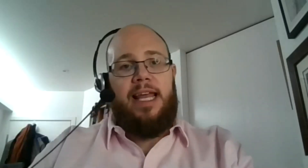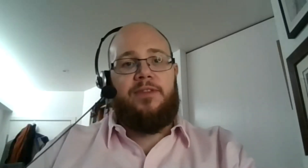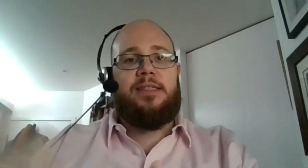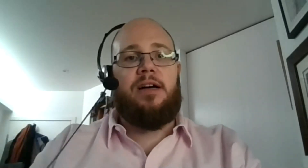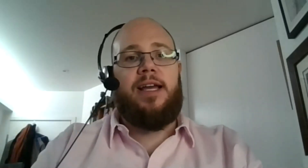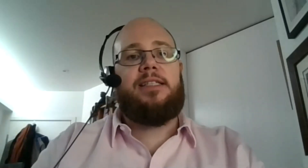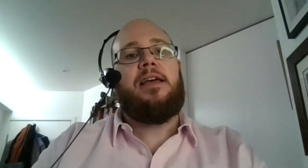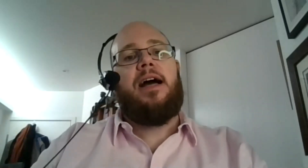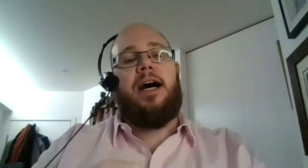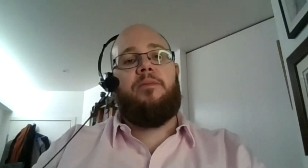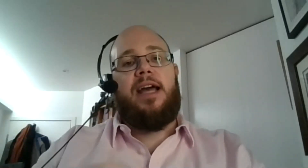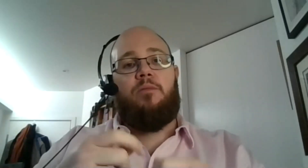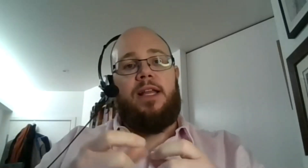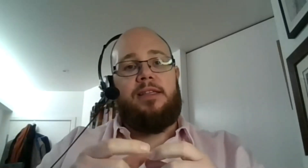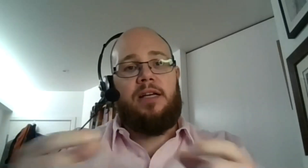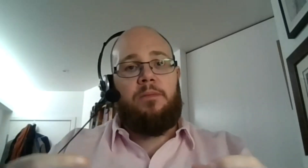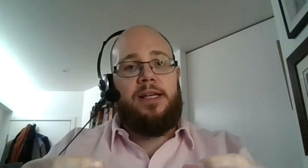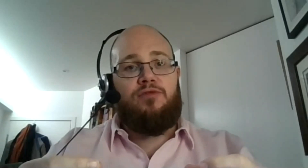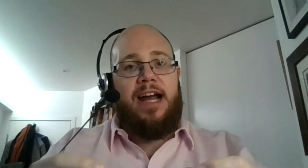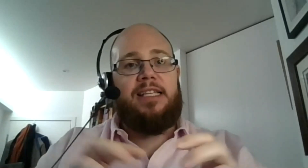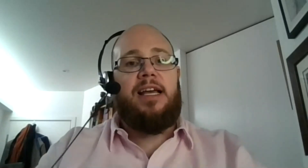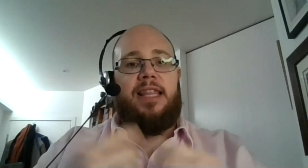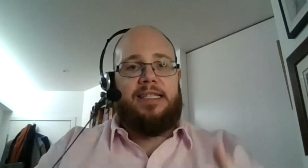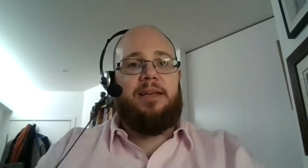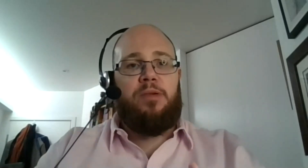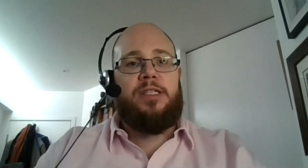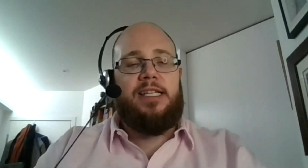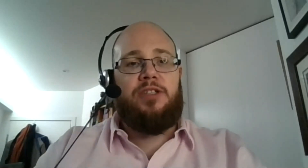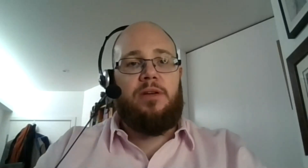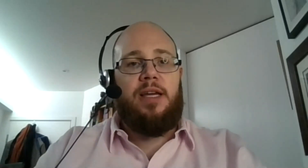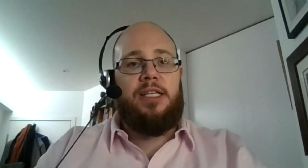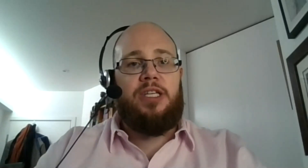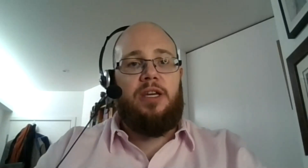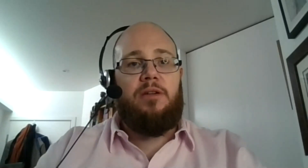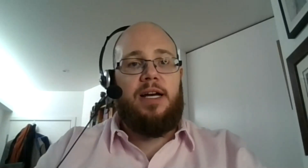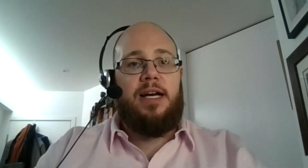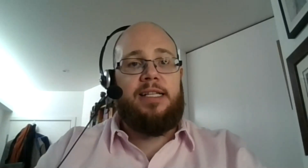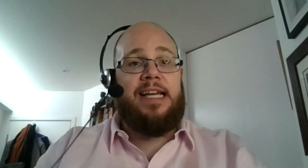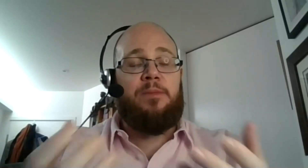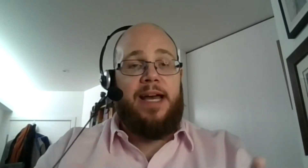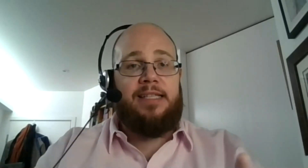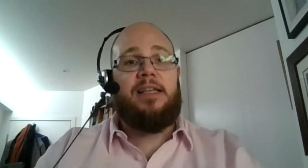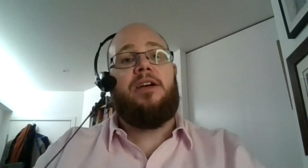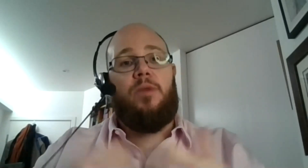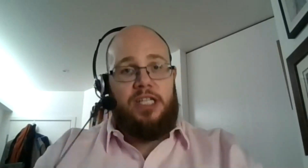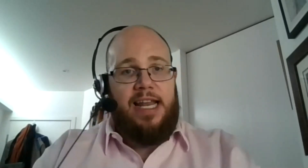the site. And when the sample is read, that's inputted into a database which connects